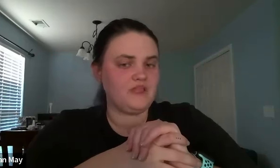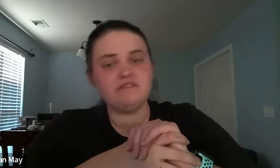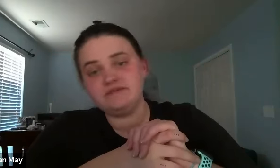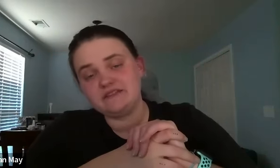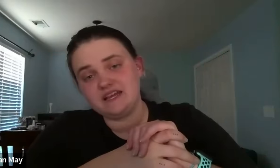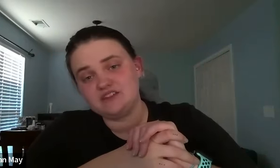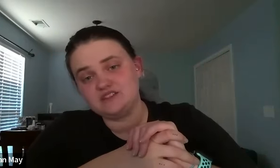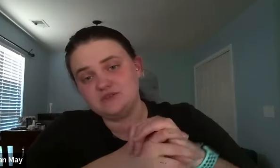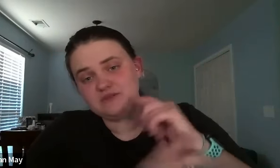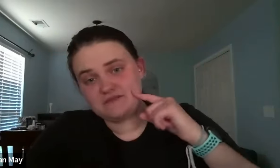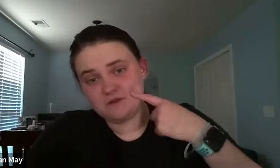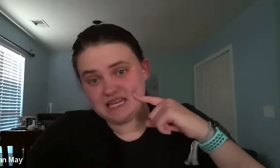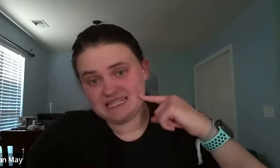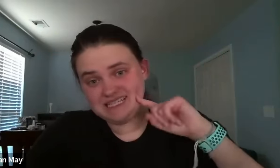Fun fact, that is also the sign for candy.